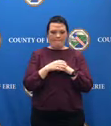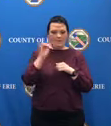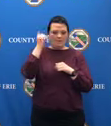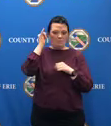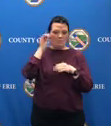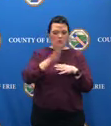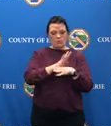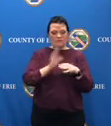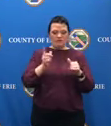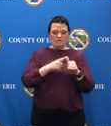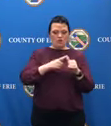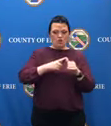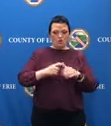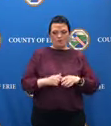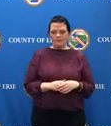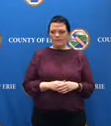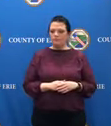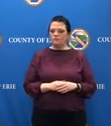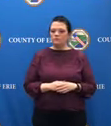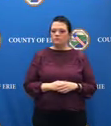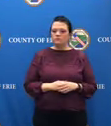Buffalo Business First?